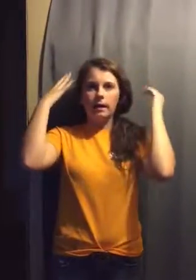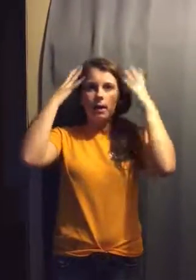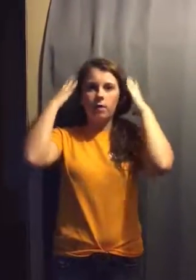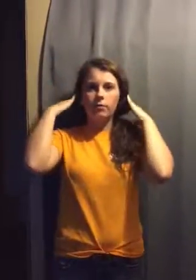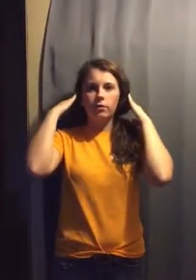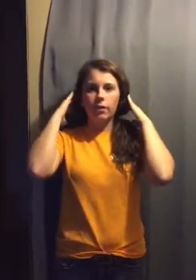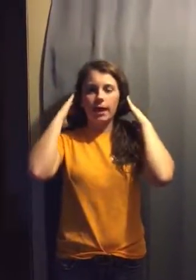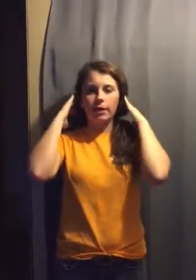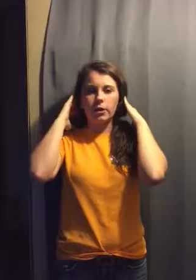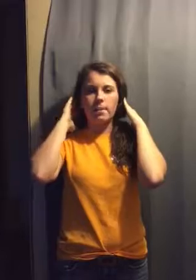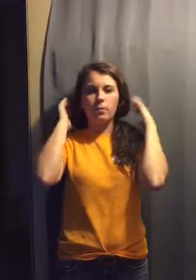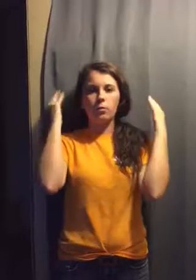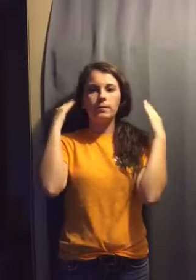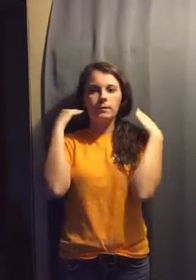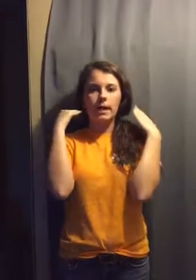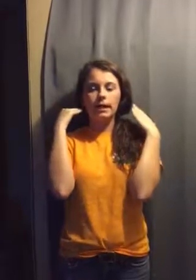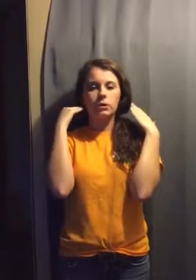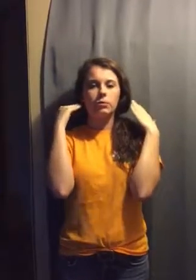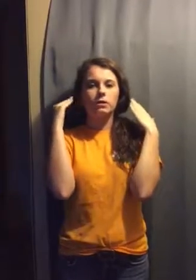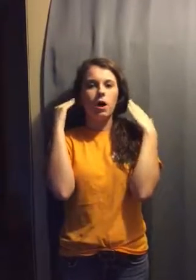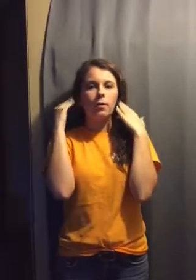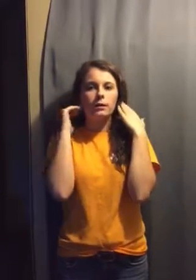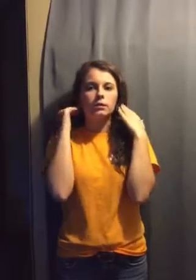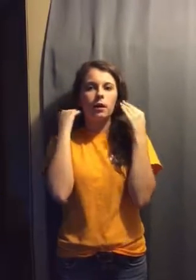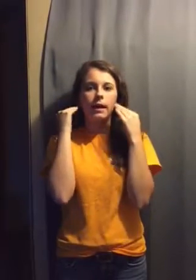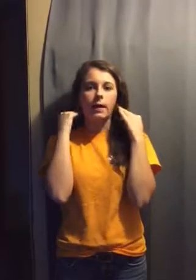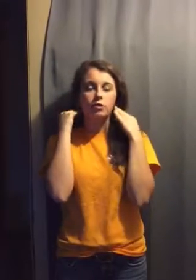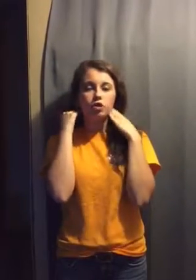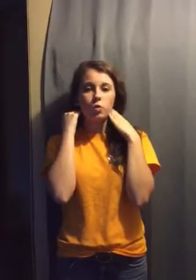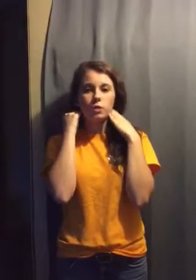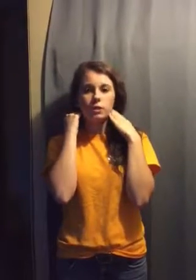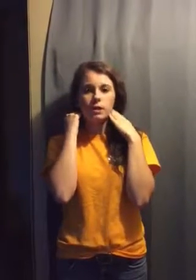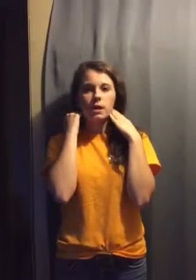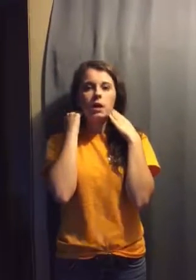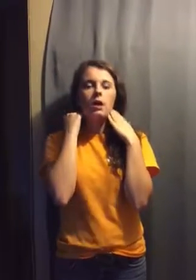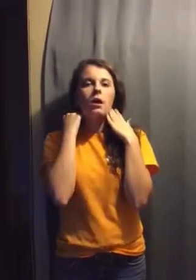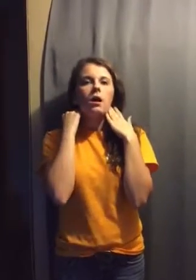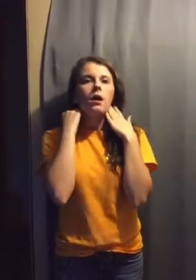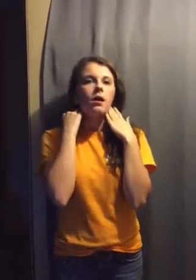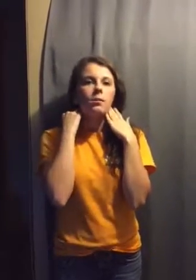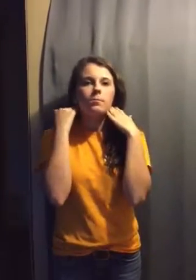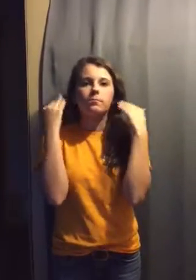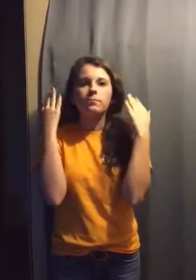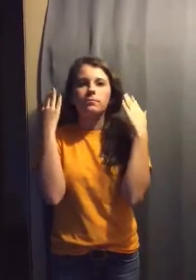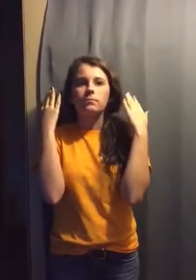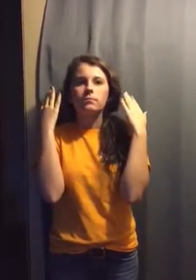like over their hair, and the women's hair was always kept short. Um,